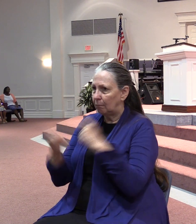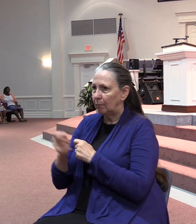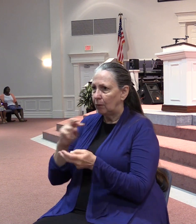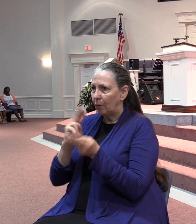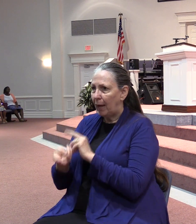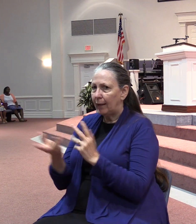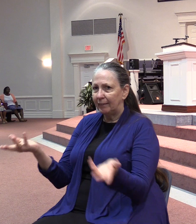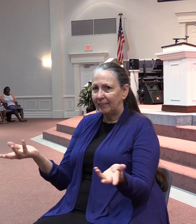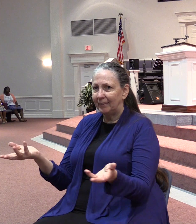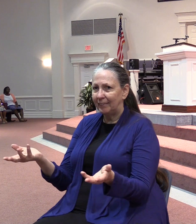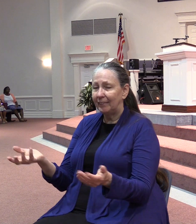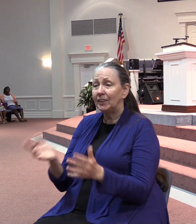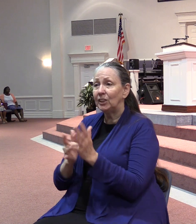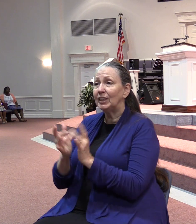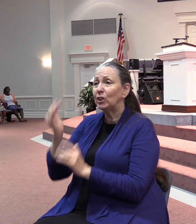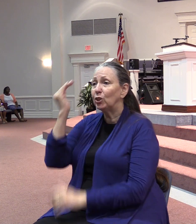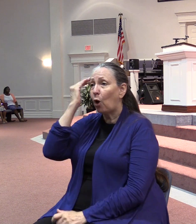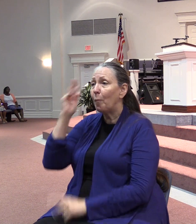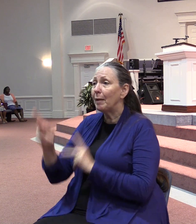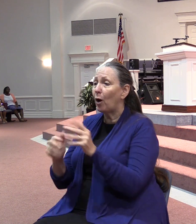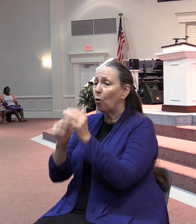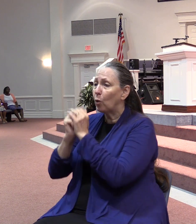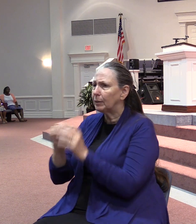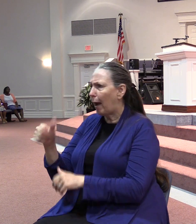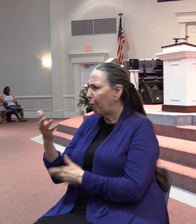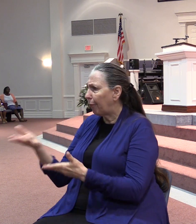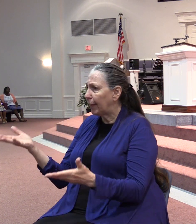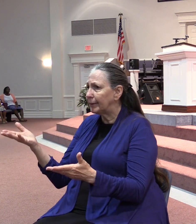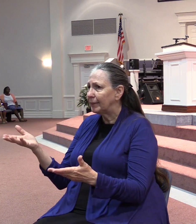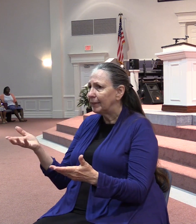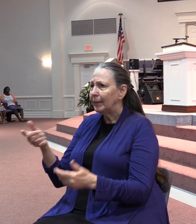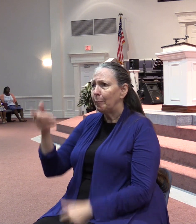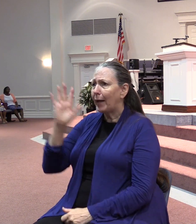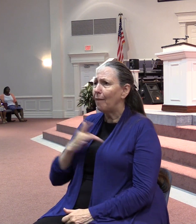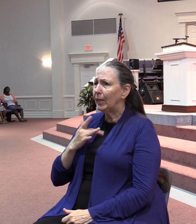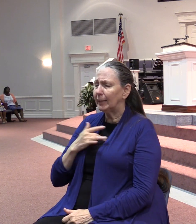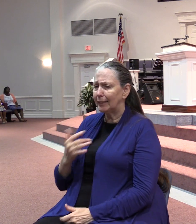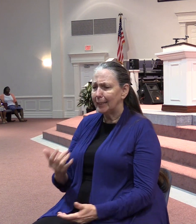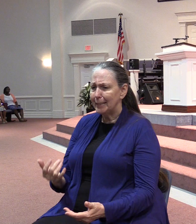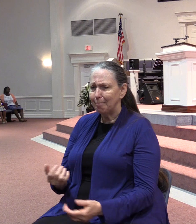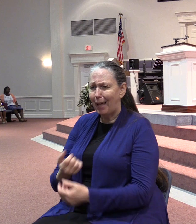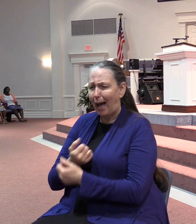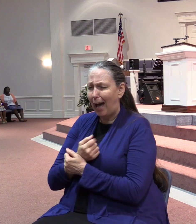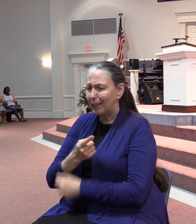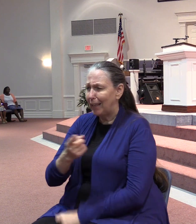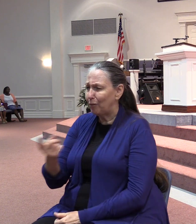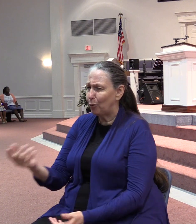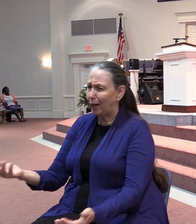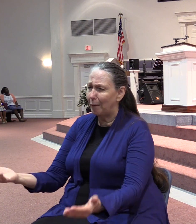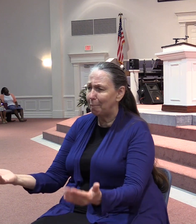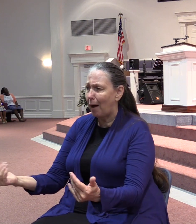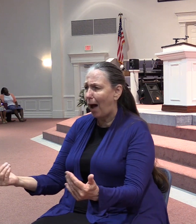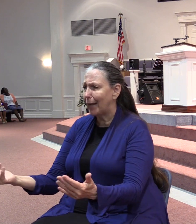He knows there are people here who are worshiping other things. Yet he still feels a requirement.